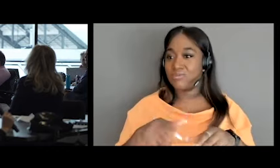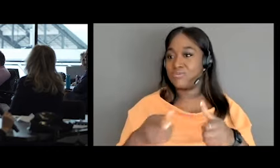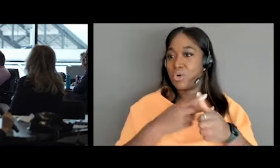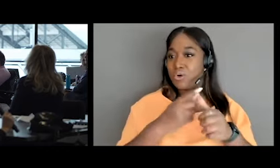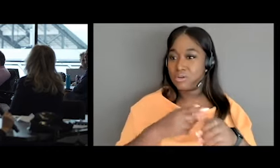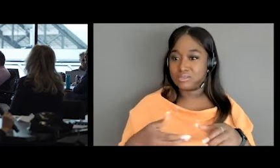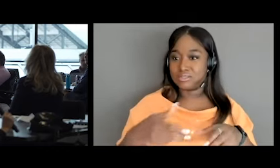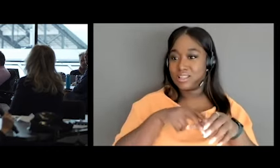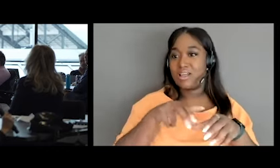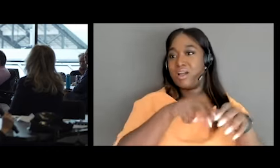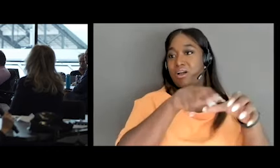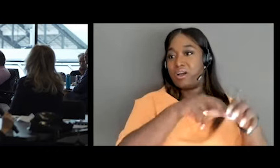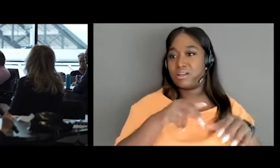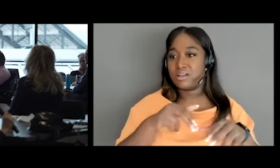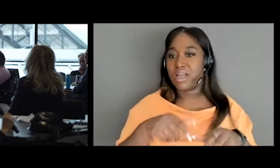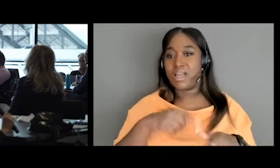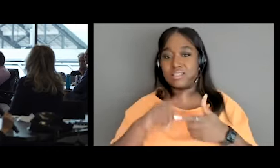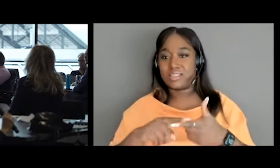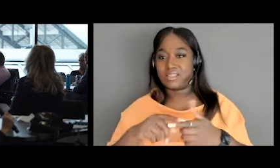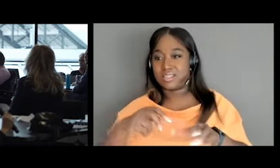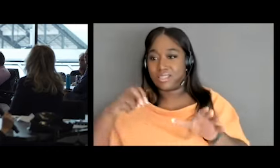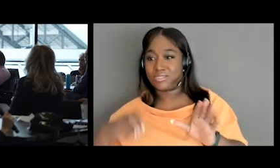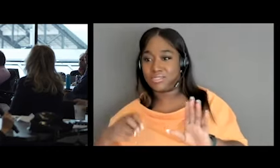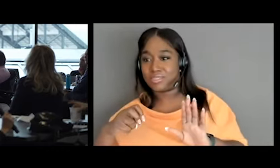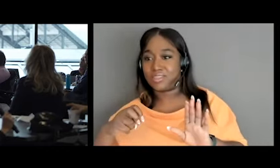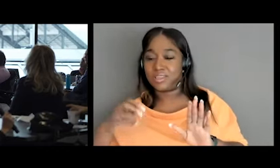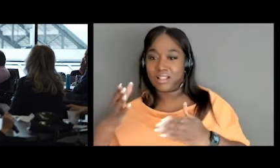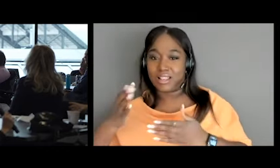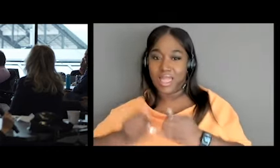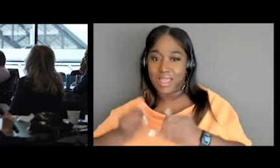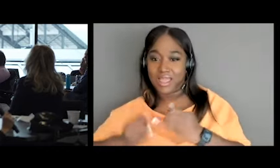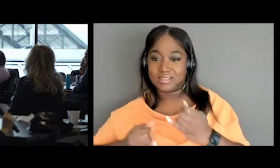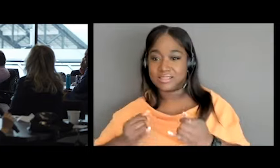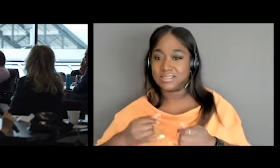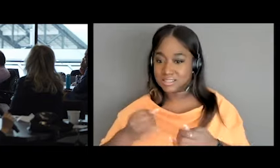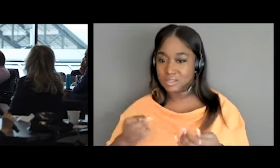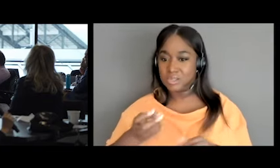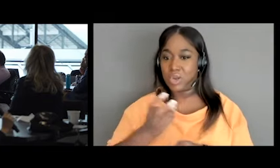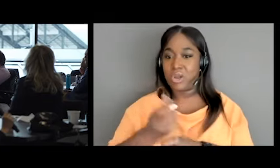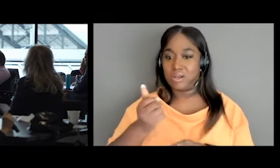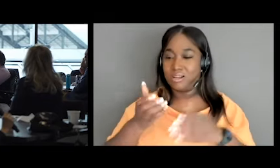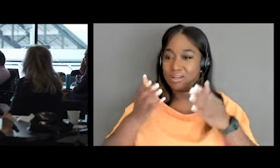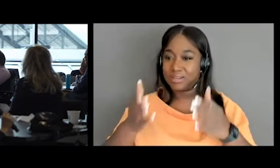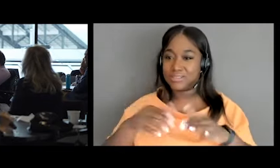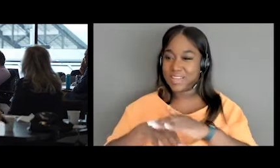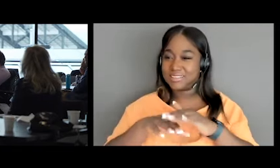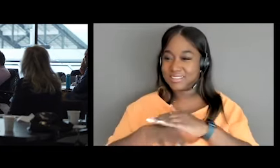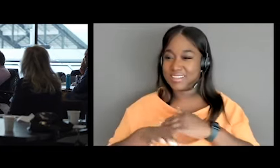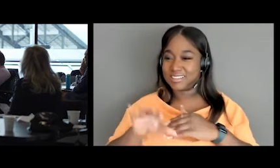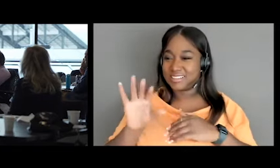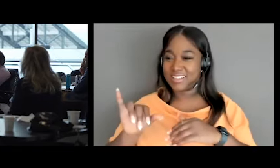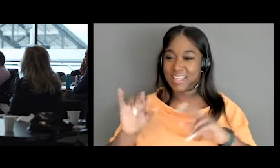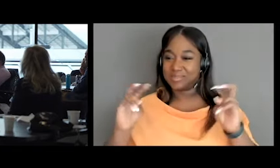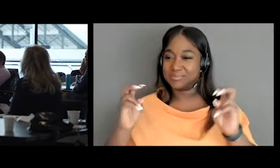to access the in-ride services. Mm-hmm. So I know that's still a bit squishy